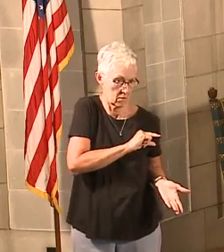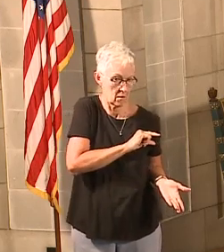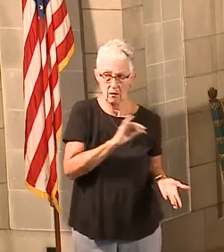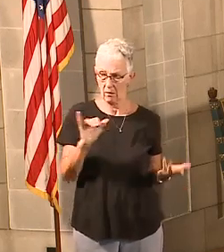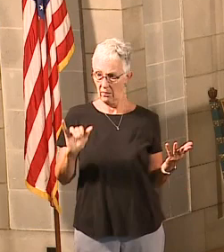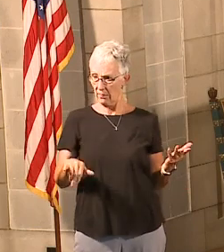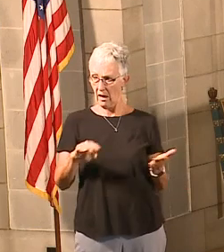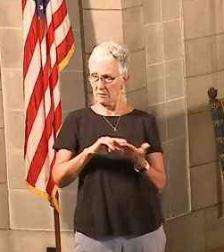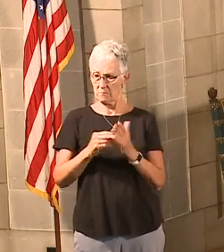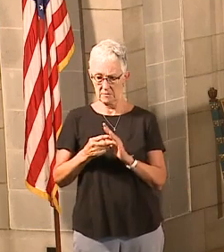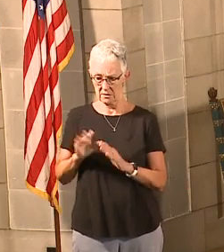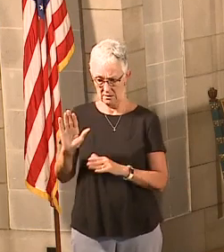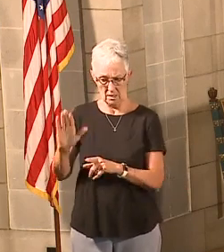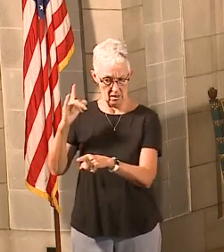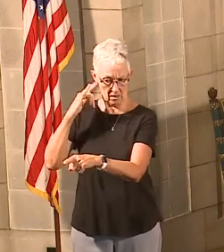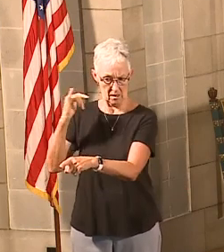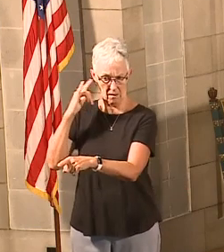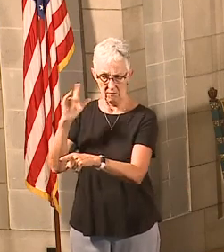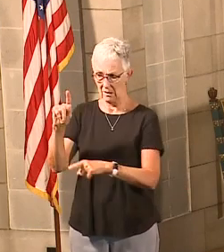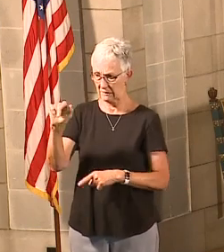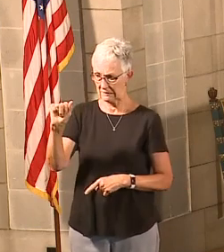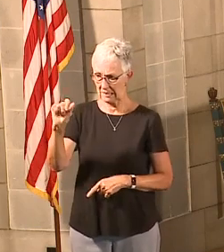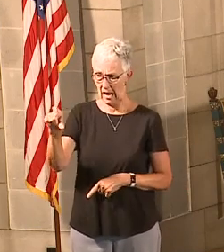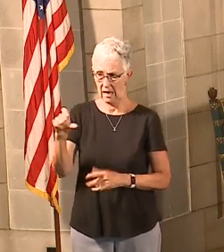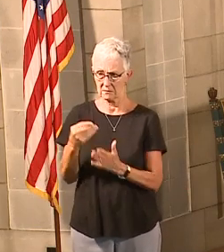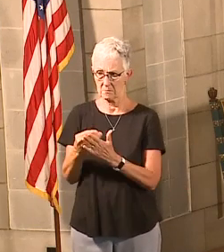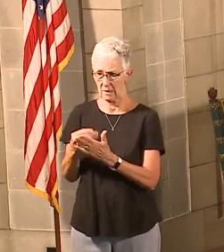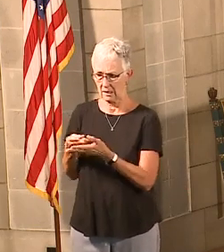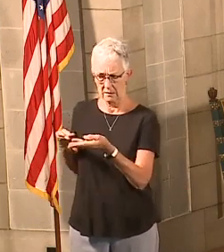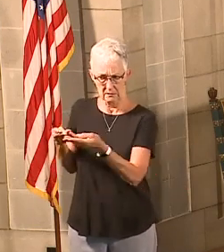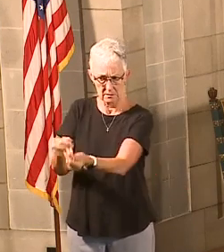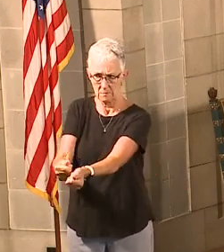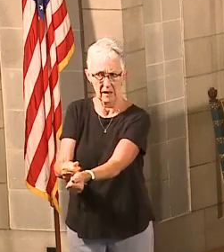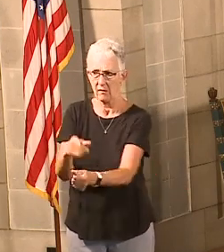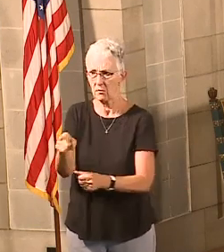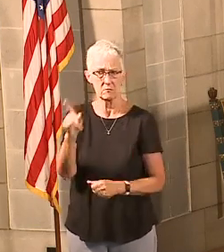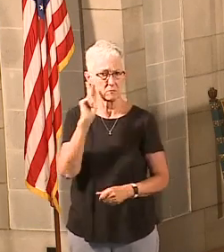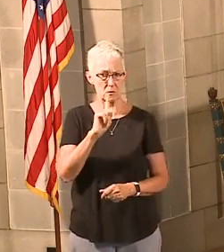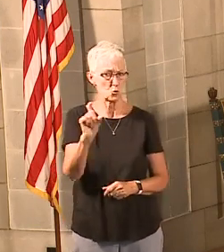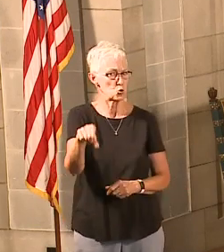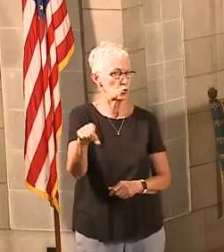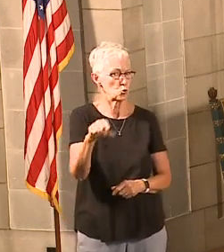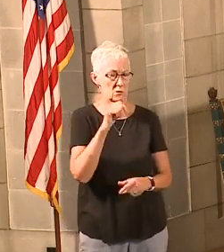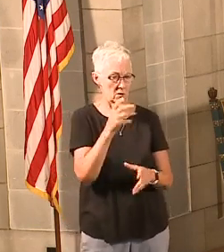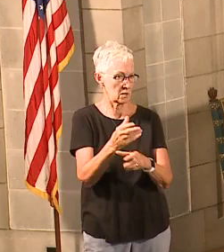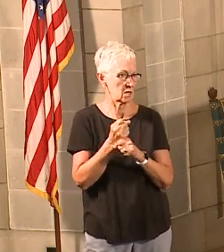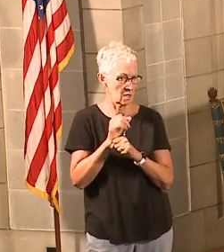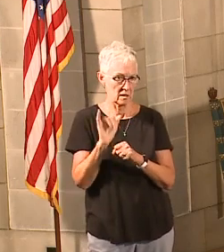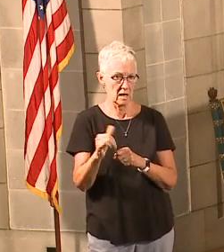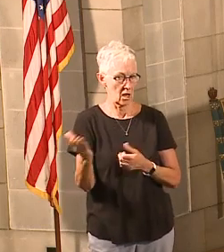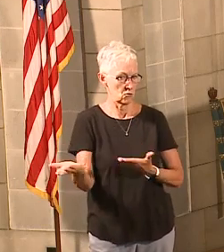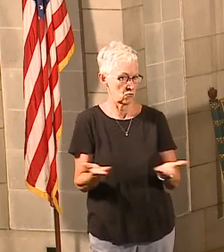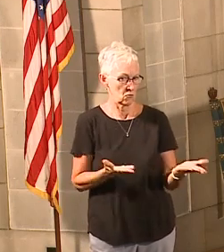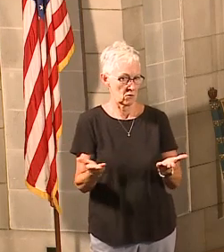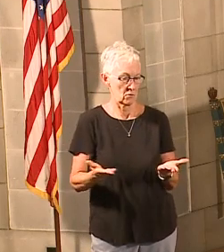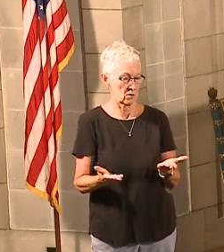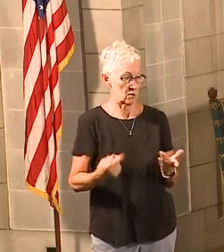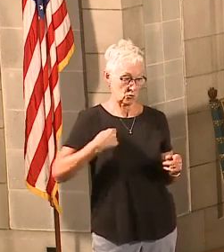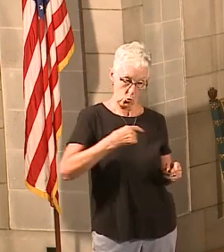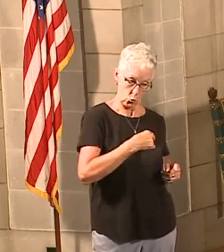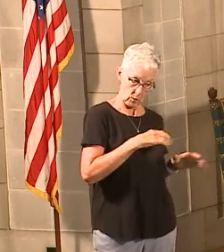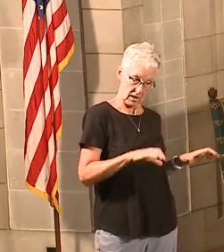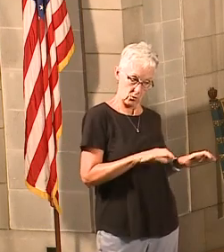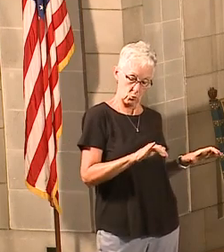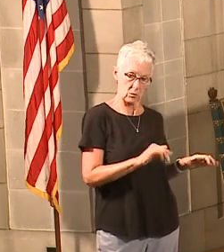those benefits to actually don't qualify for your program. So what we're doing is doing this in a way that's going to be done right. It's going to be a great customer experience, but also